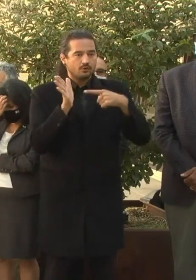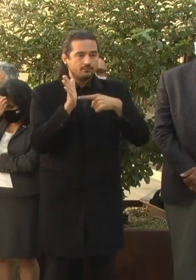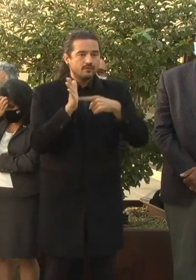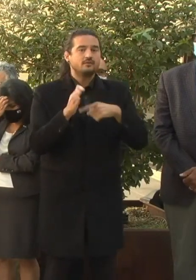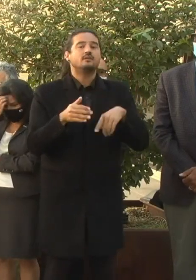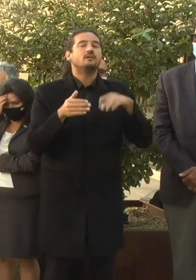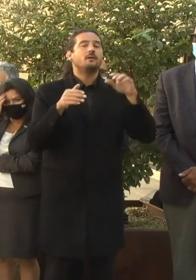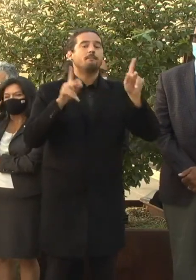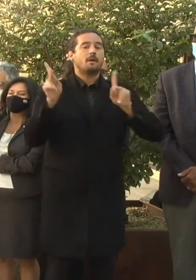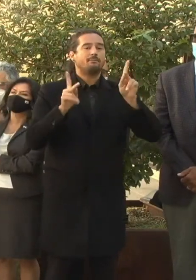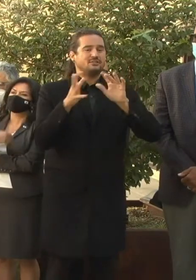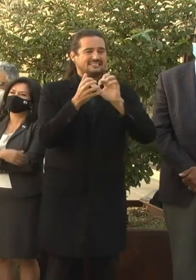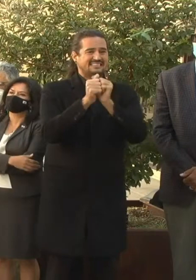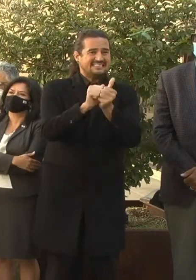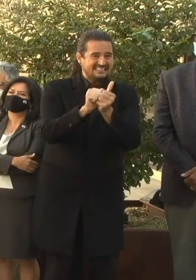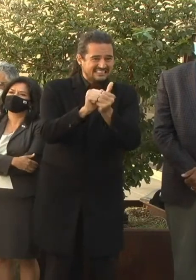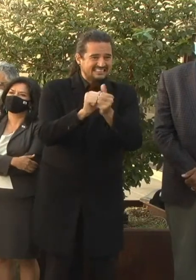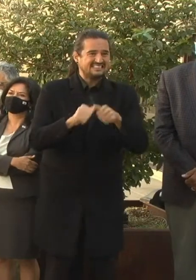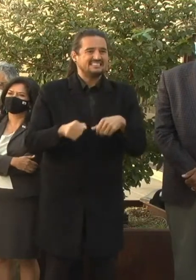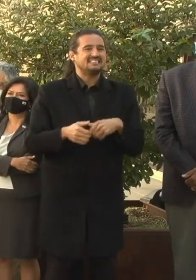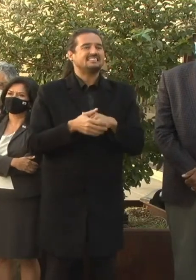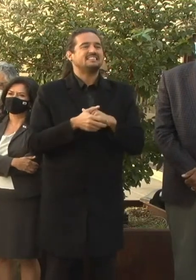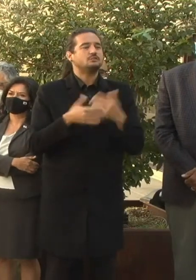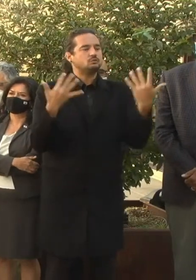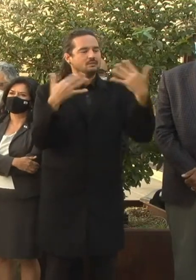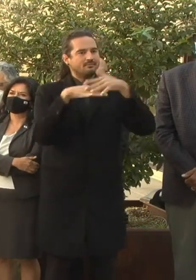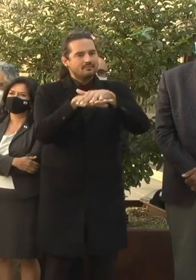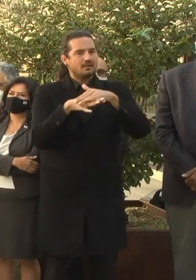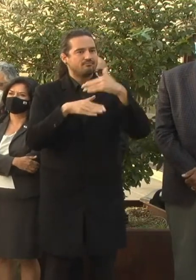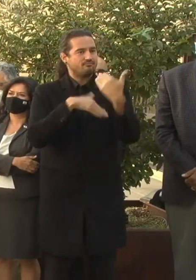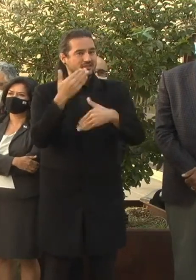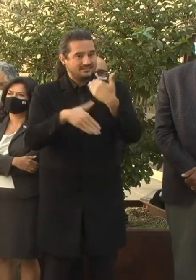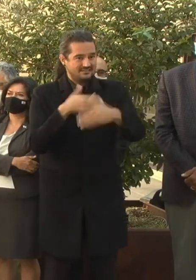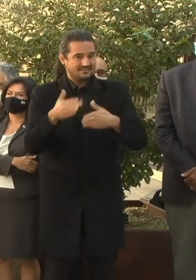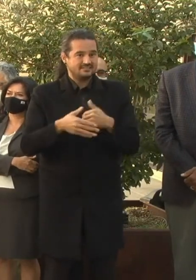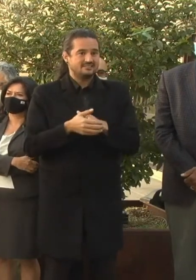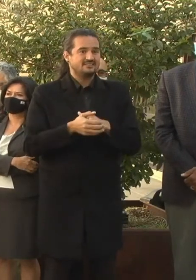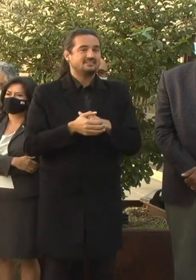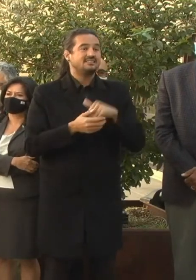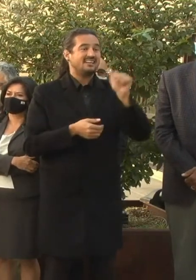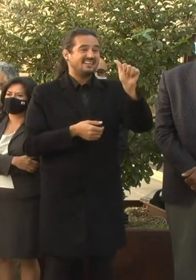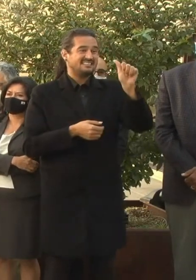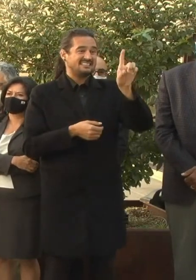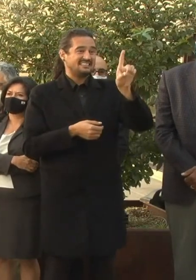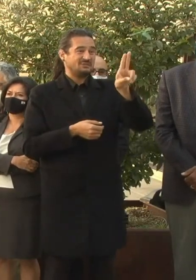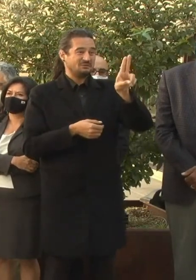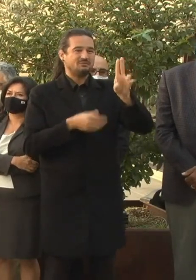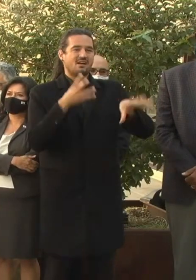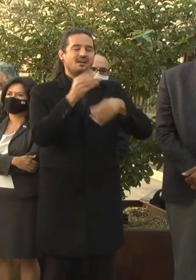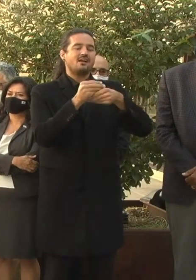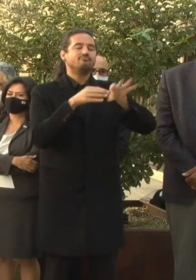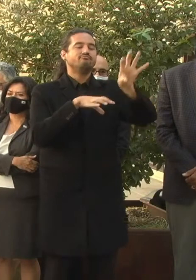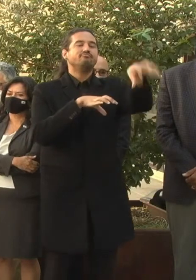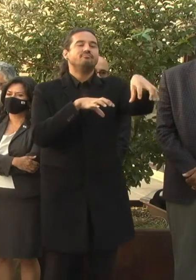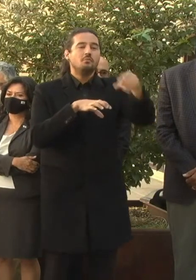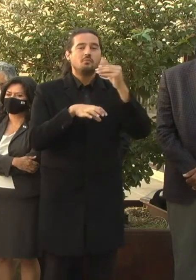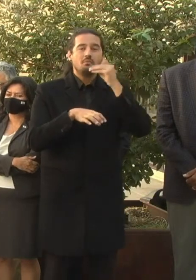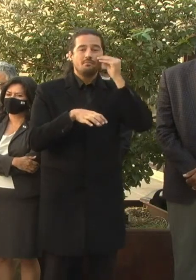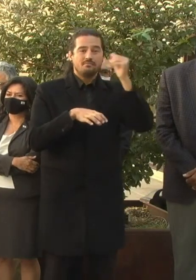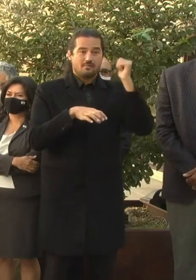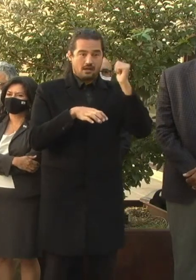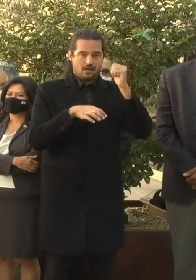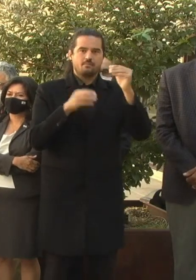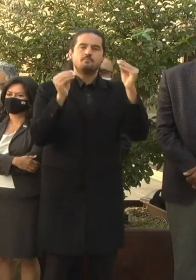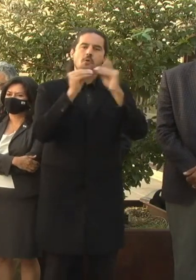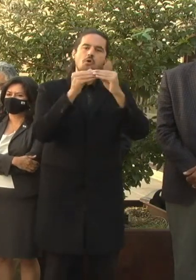ADU agenda, ensuring that we are addressing impact fees, and so on, dealing with all aspects of this housing crisis.